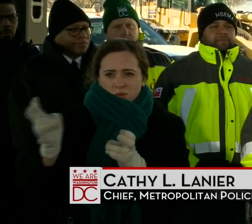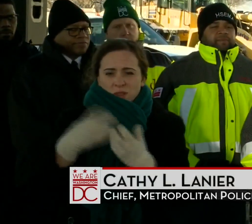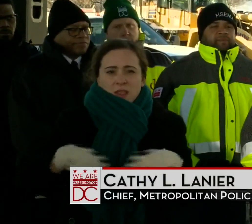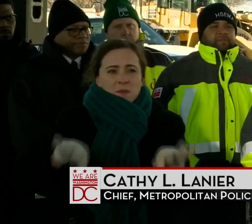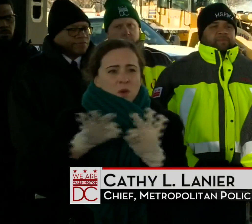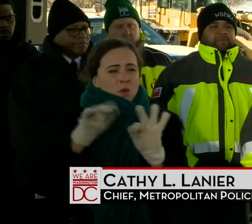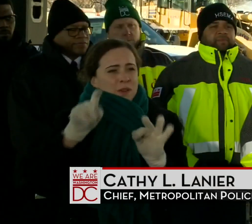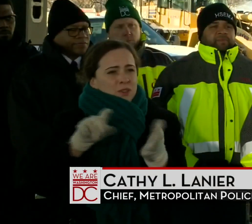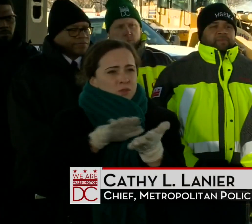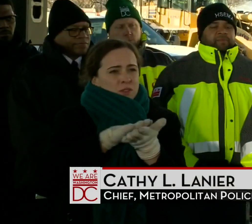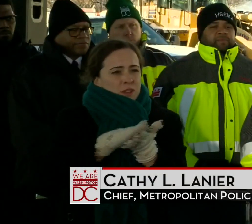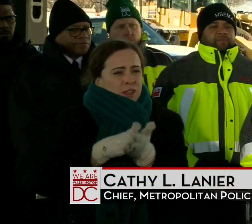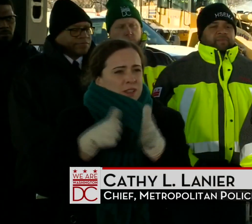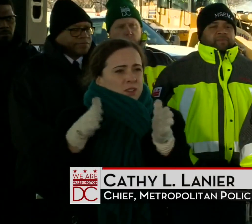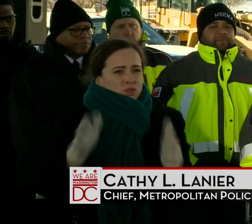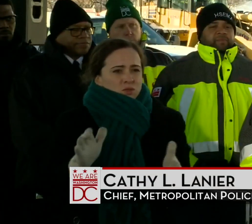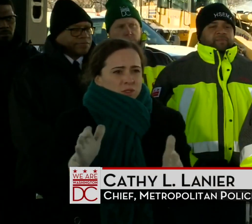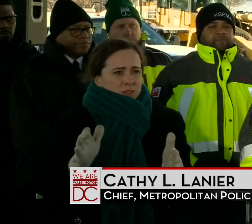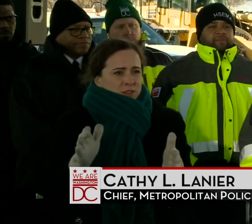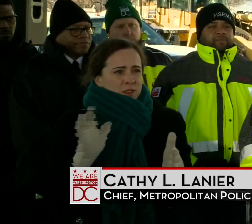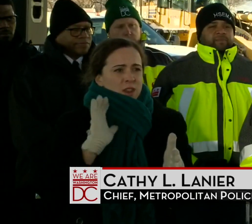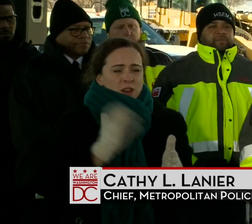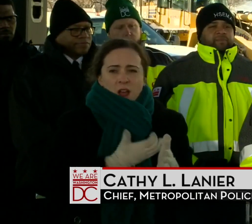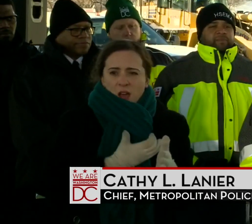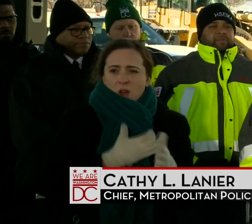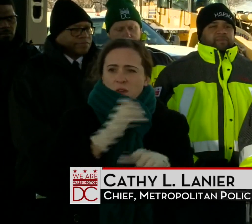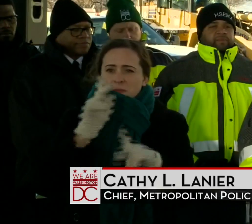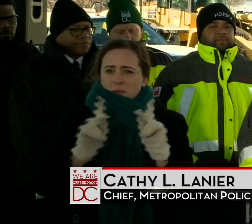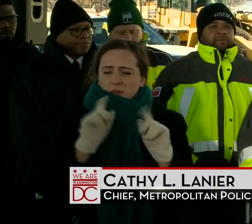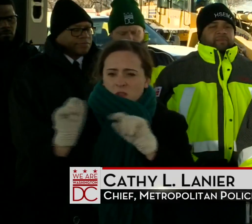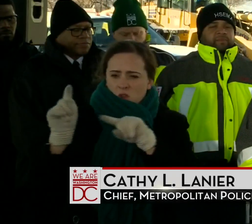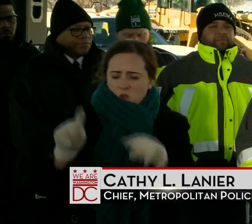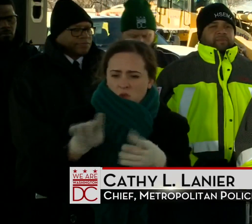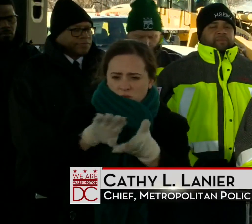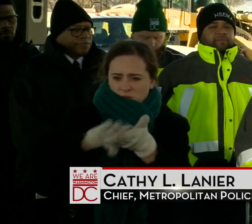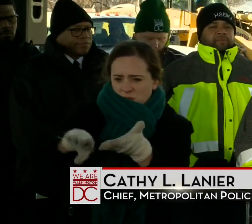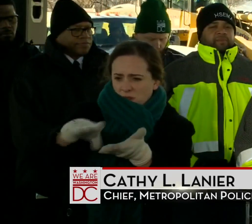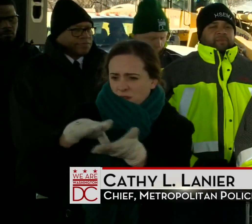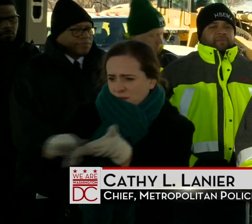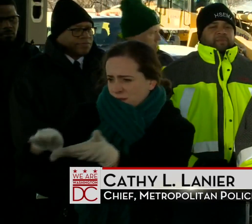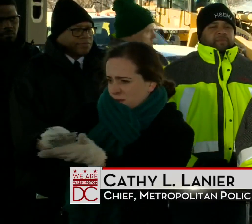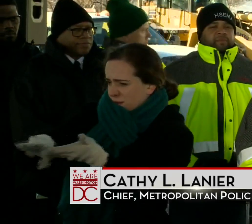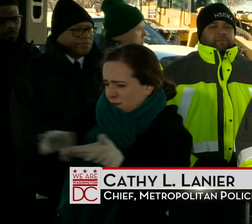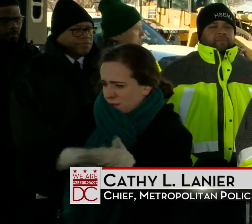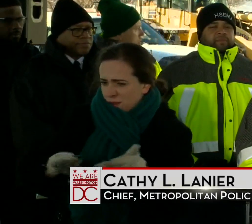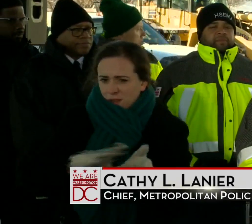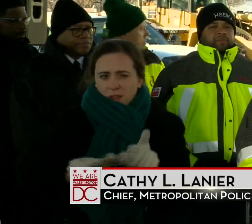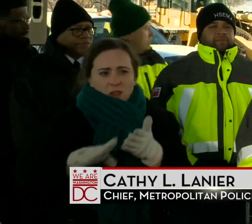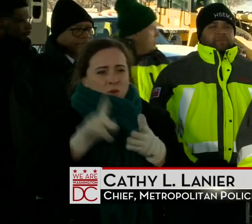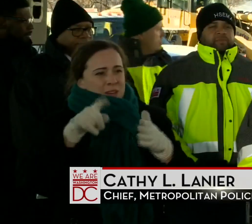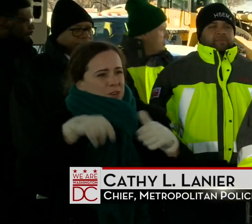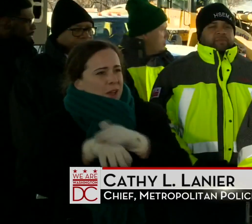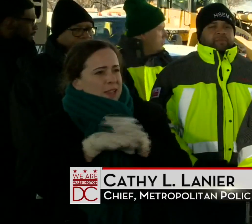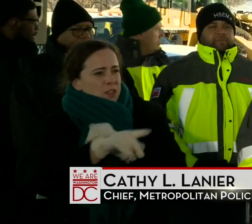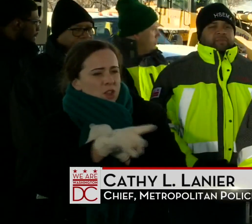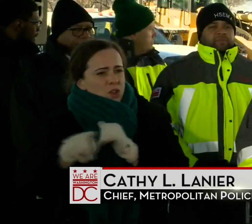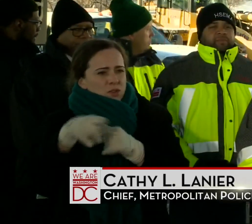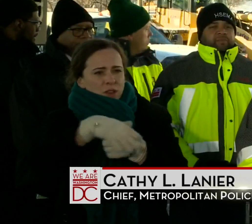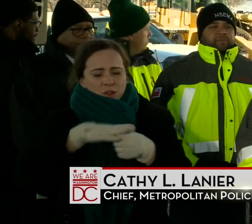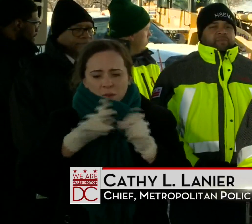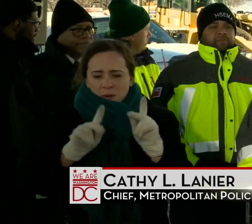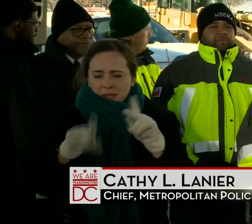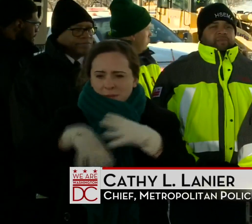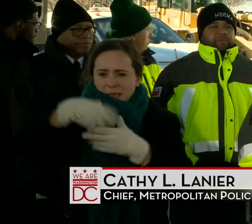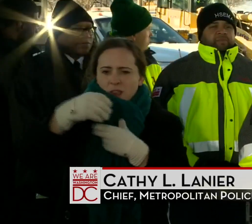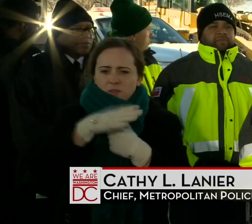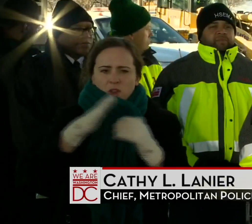streets clean and that our crews can get out here and get these areas that we need to access open for people to get out of their homes